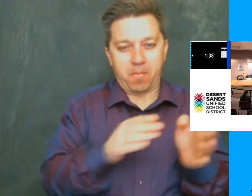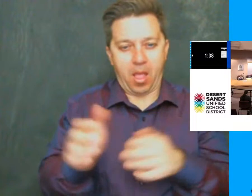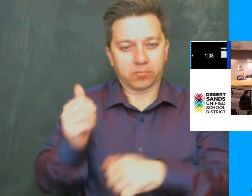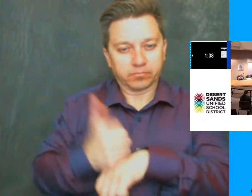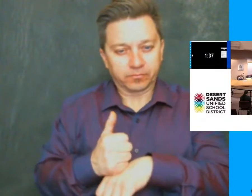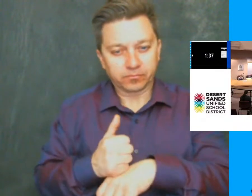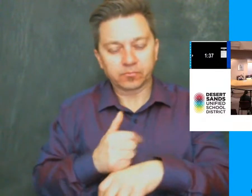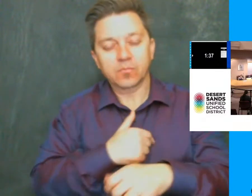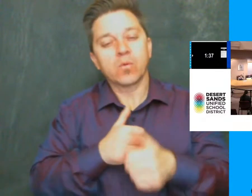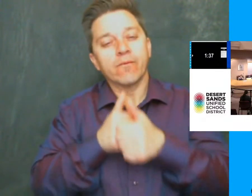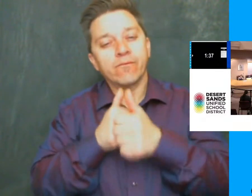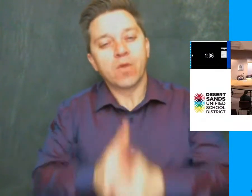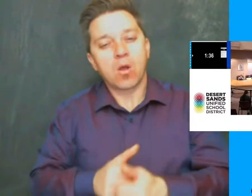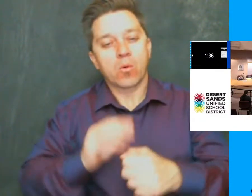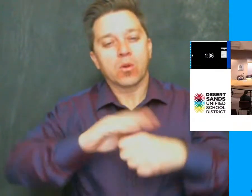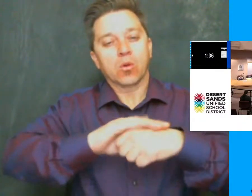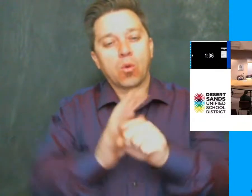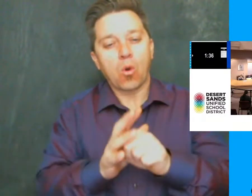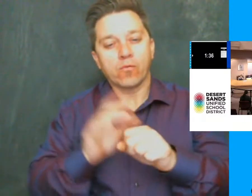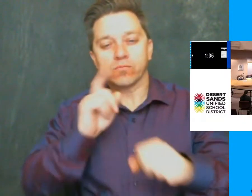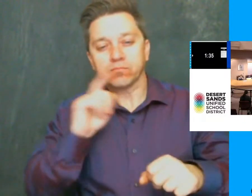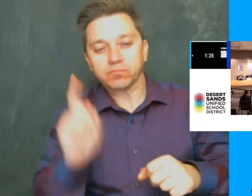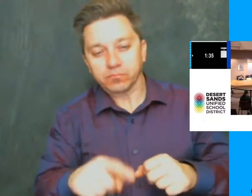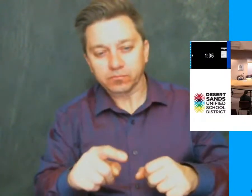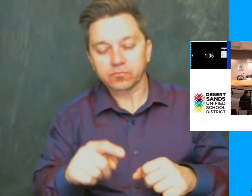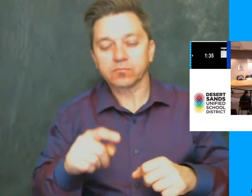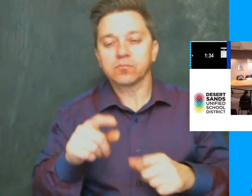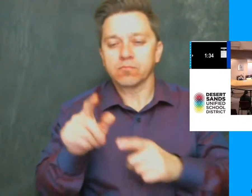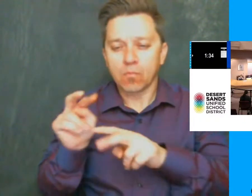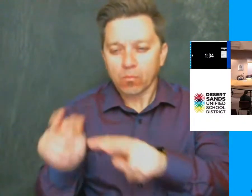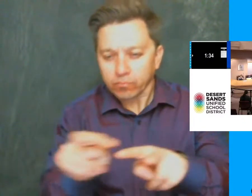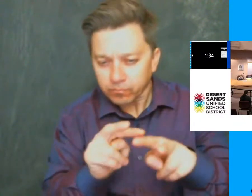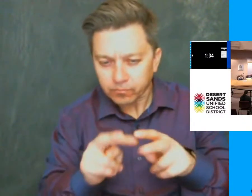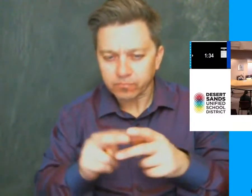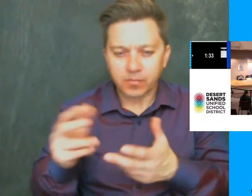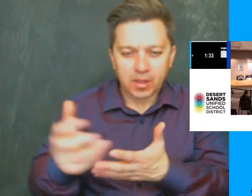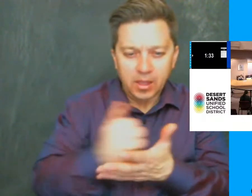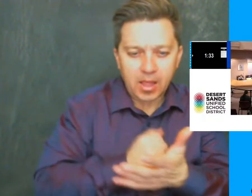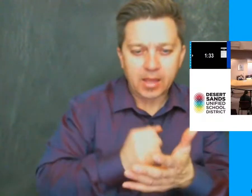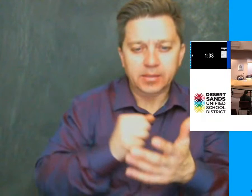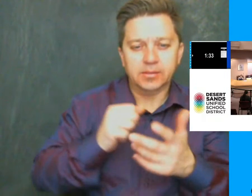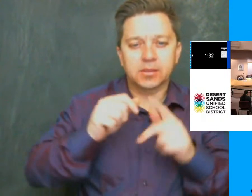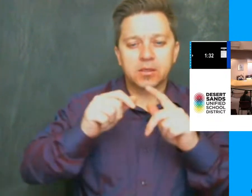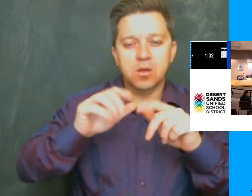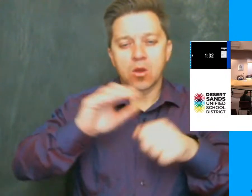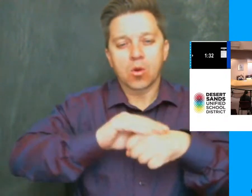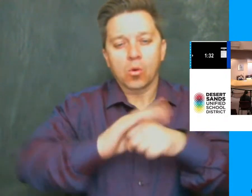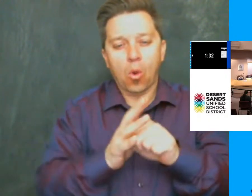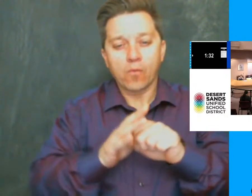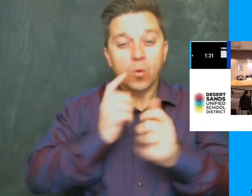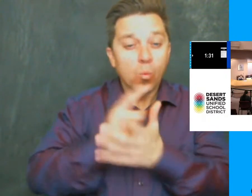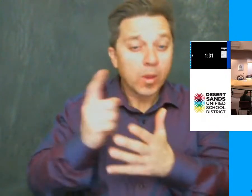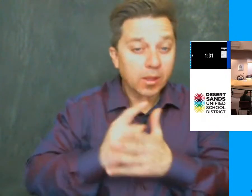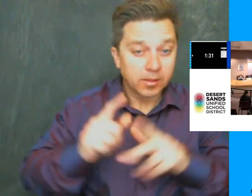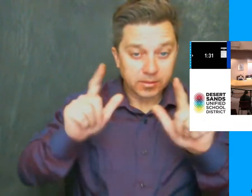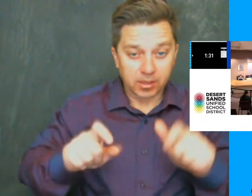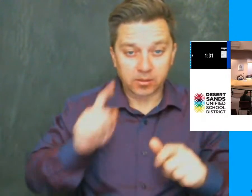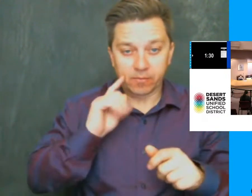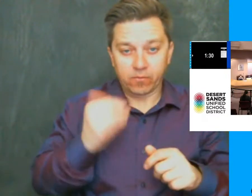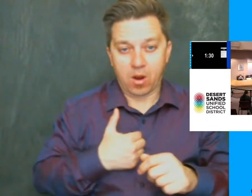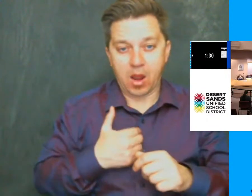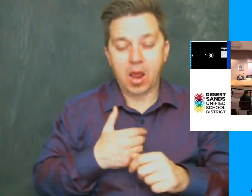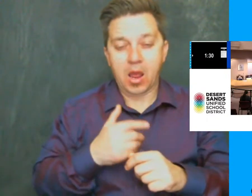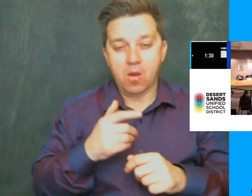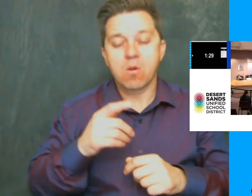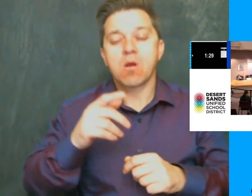We are following the COVID mandates in place, oversee and distribute and collect COVID weekly testing for our unvaccinated